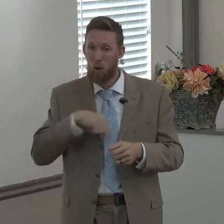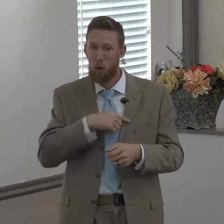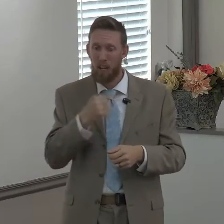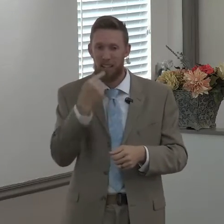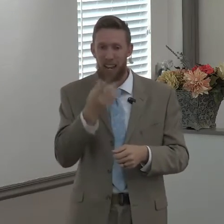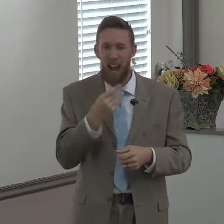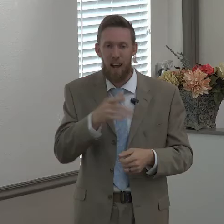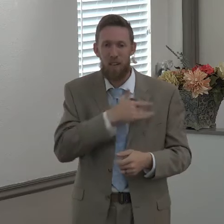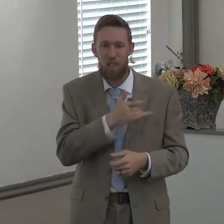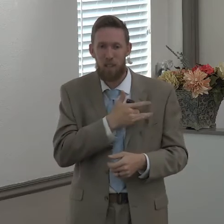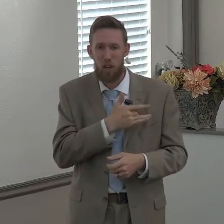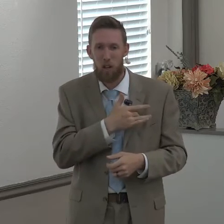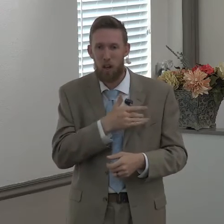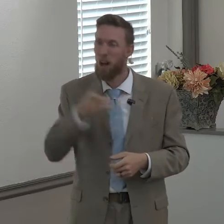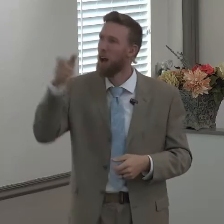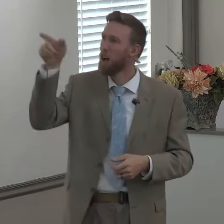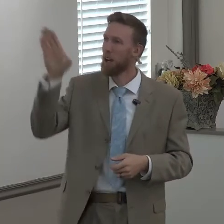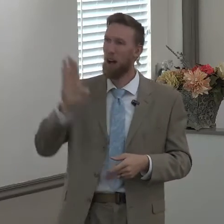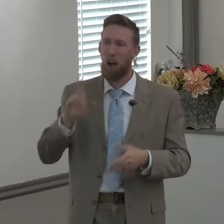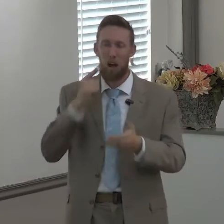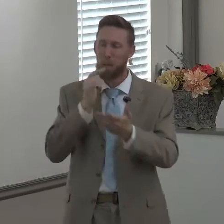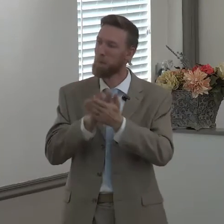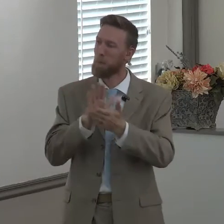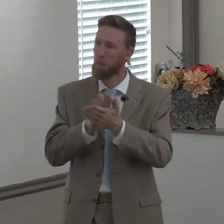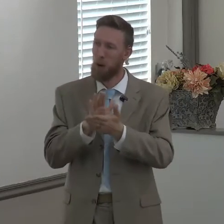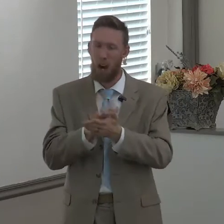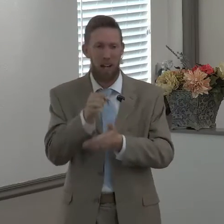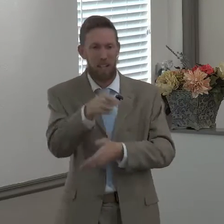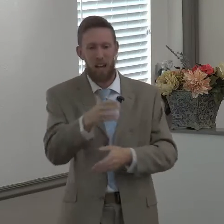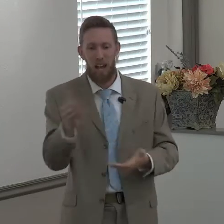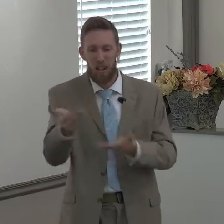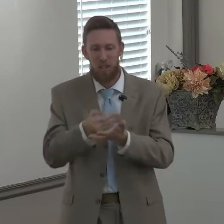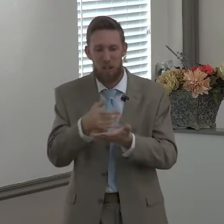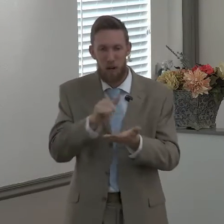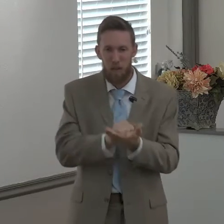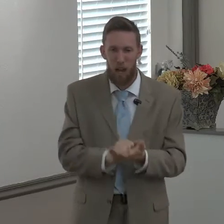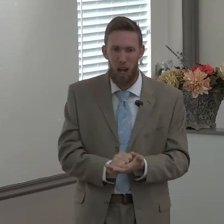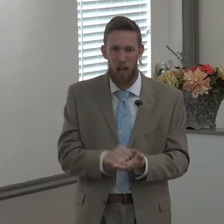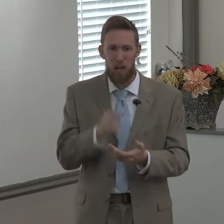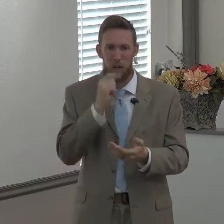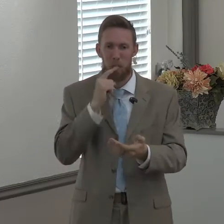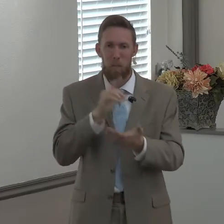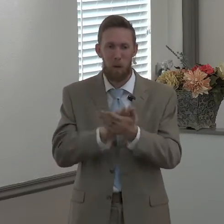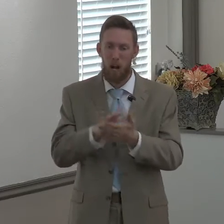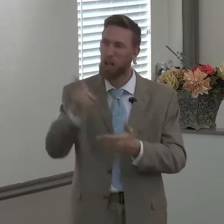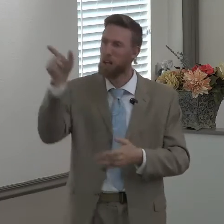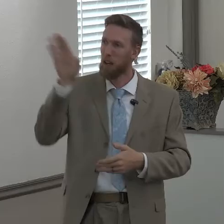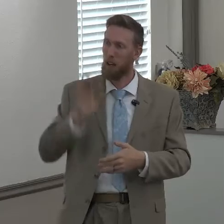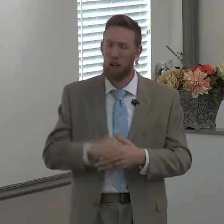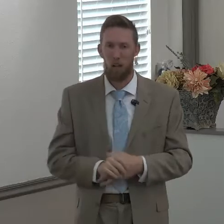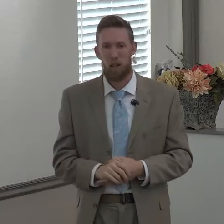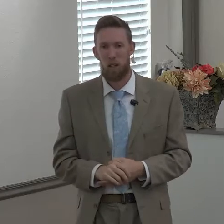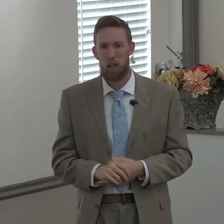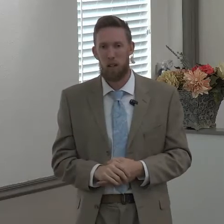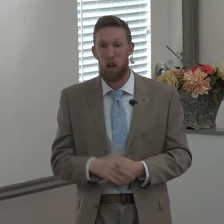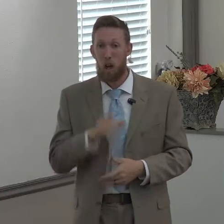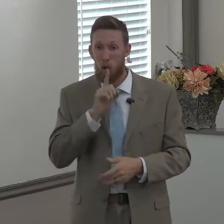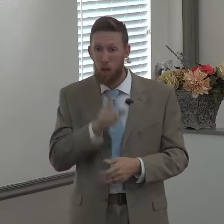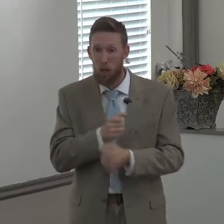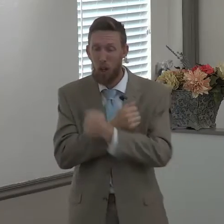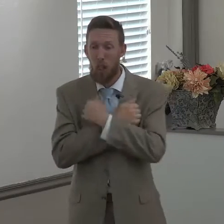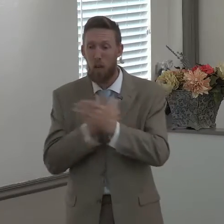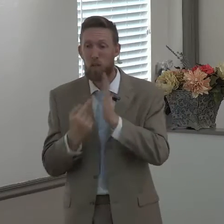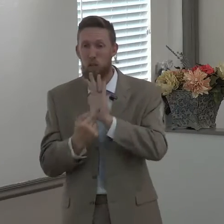Do we allow ourselves to become consumed with envy? Or do we say, well, praise God, man. I'm so glad.